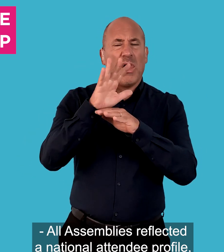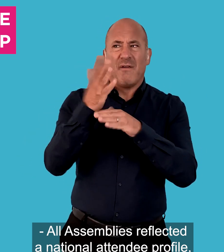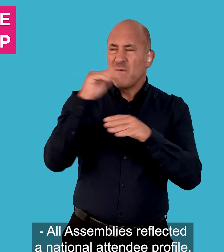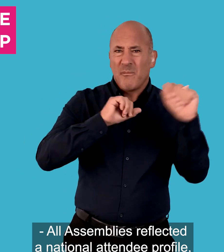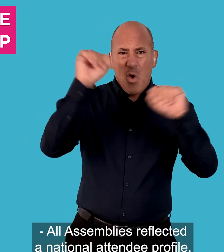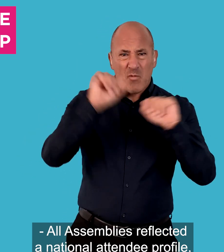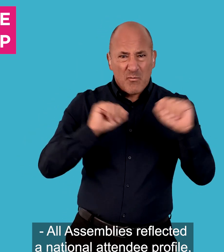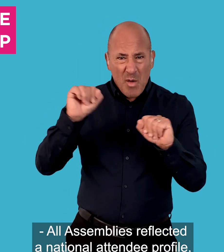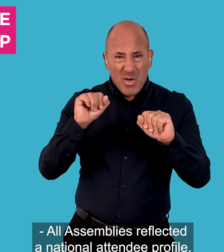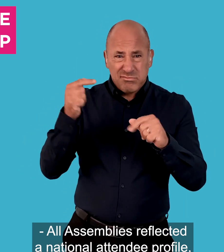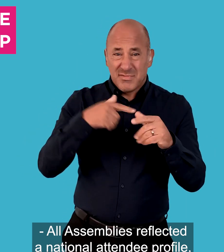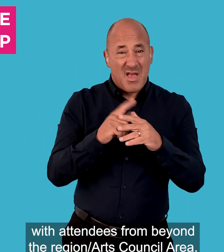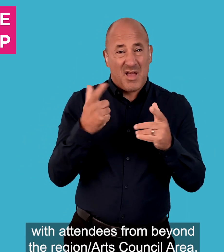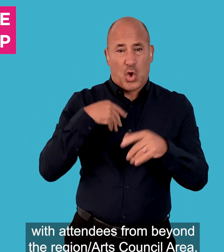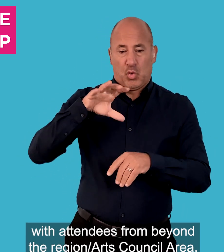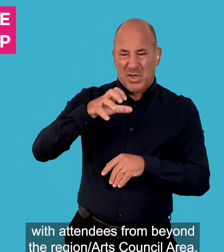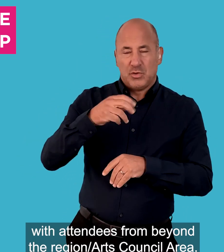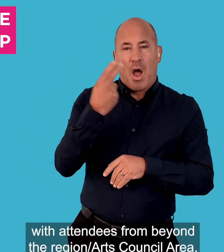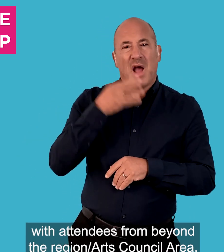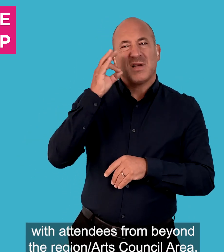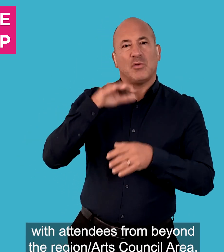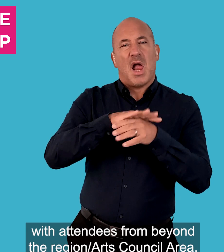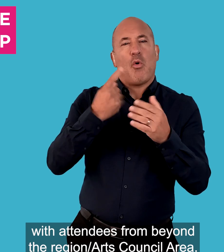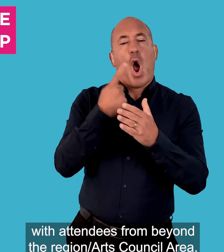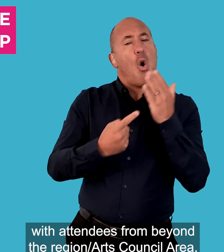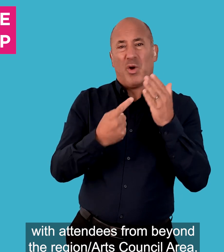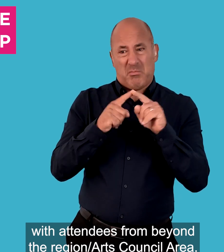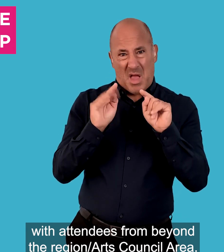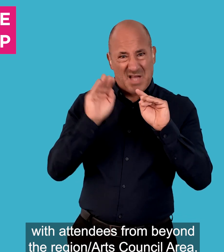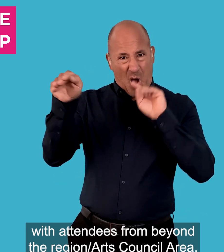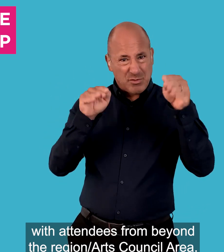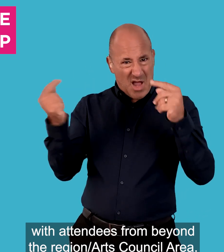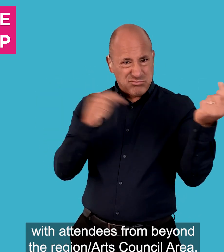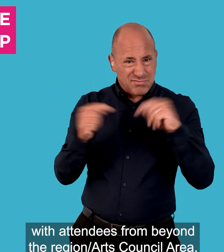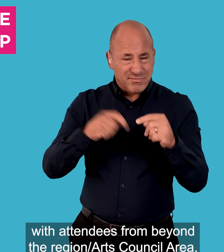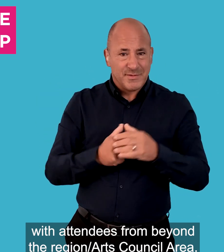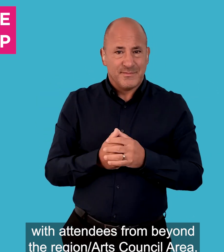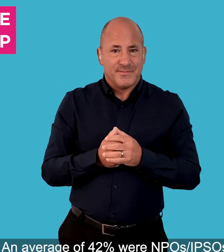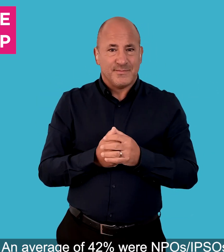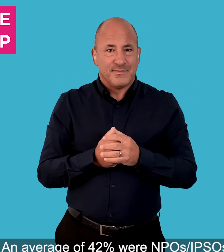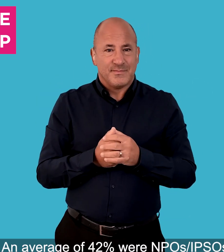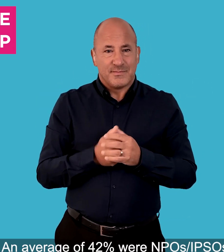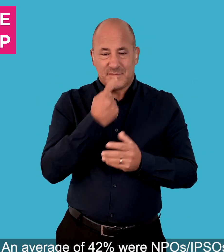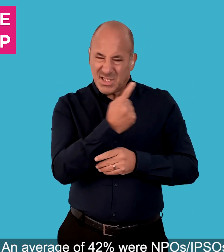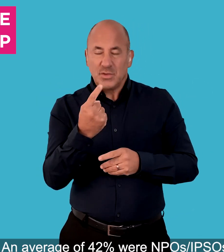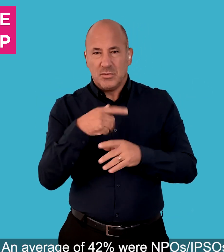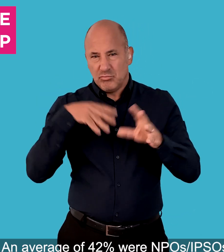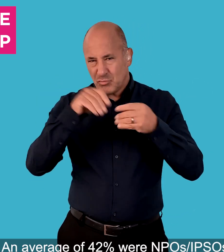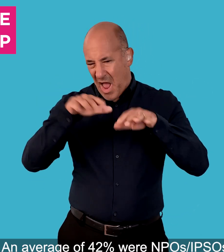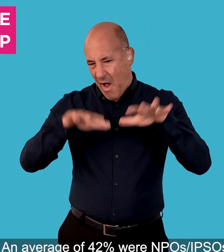assemblies reflected a national attendee profile, with attendees from beyond the region/Arts Council area.